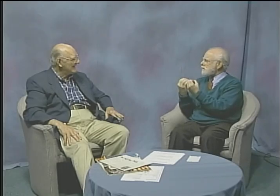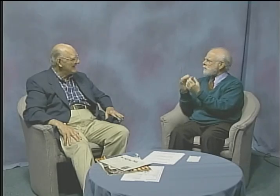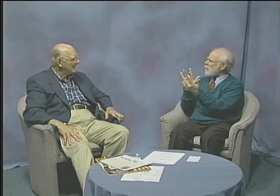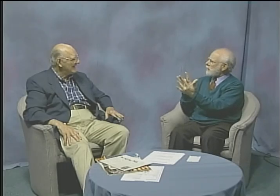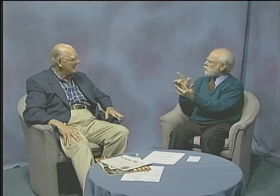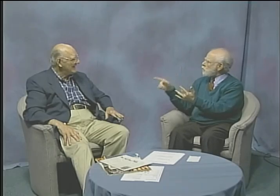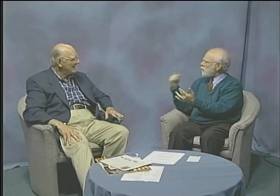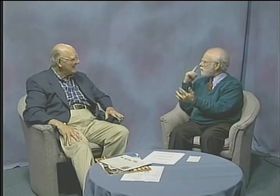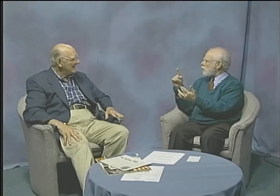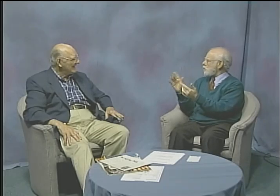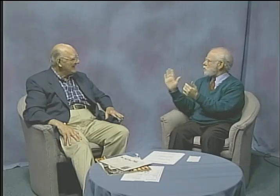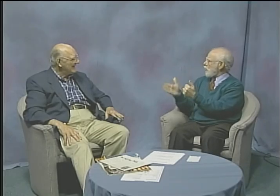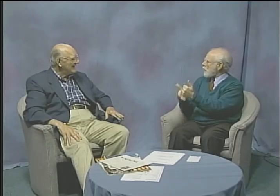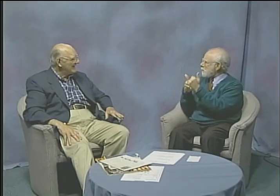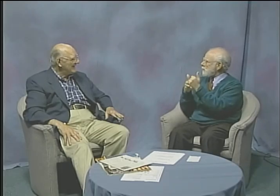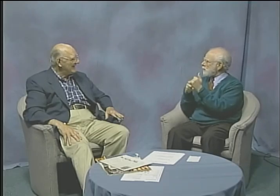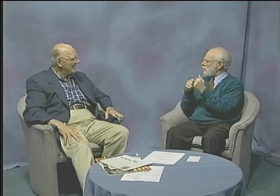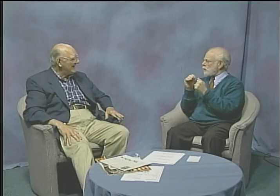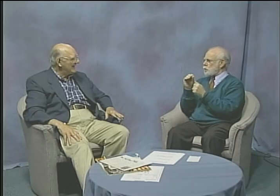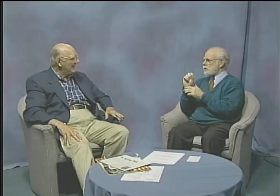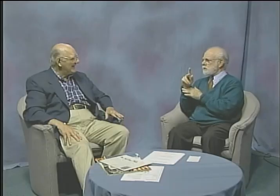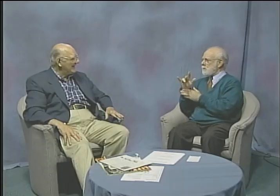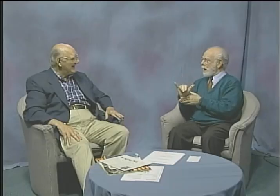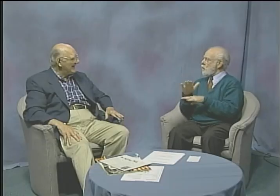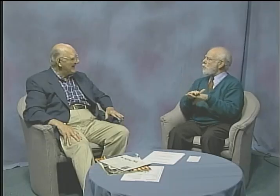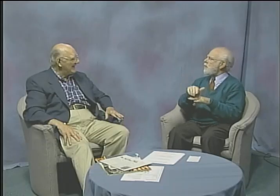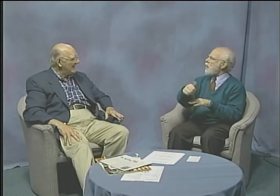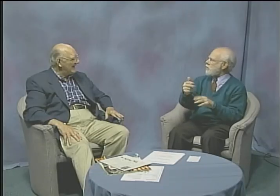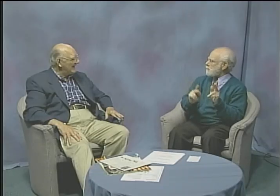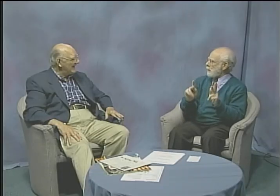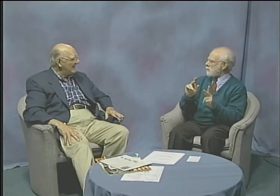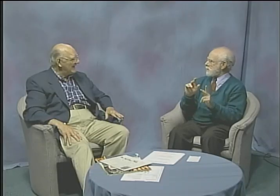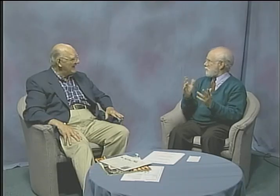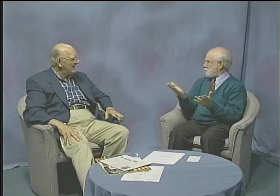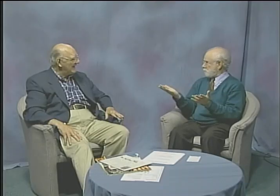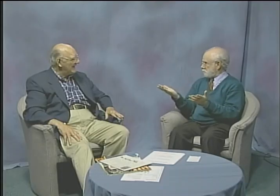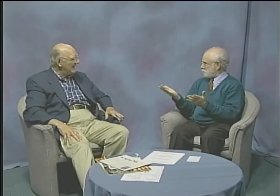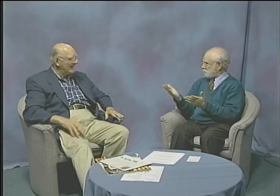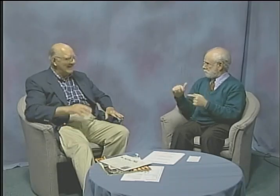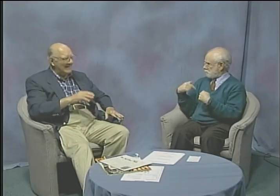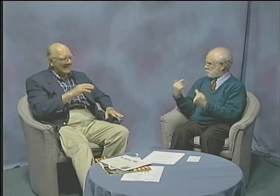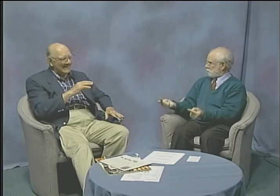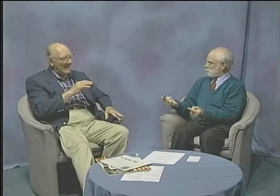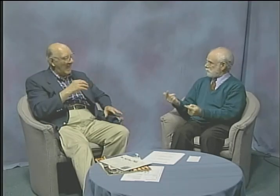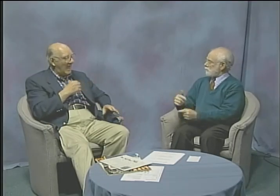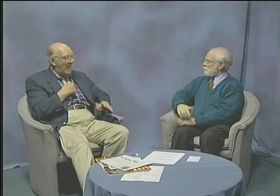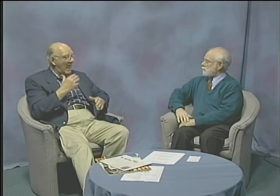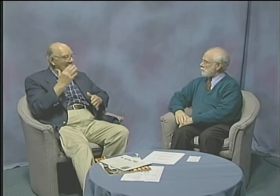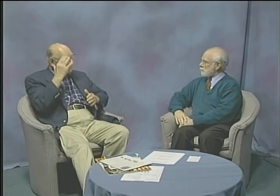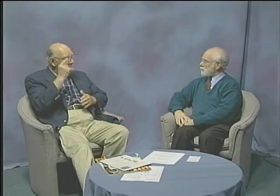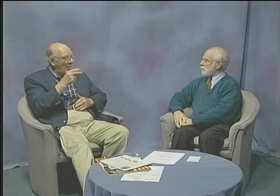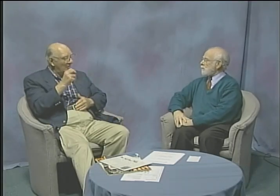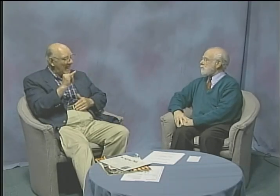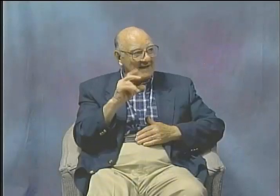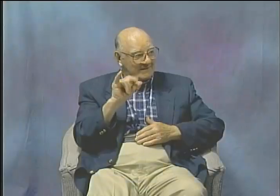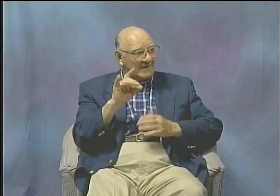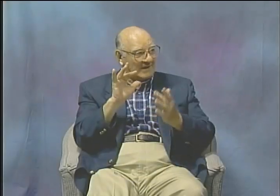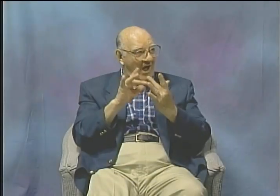another business organization contacted you for your help in spying on other people. I know they did